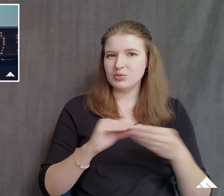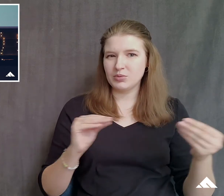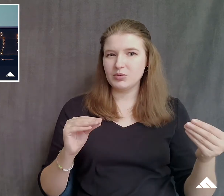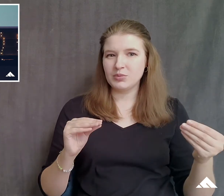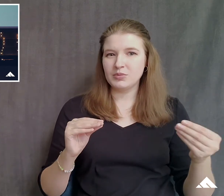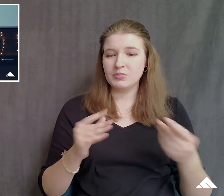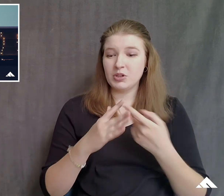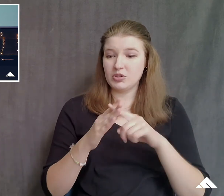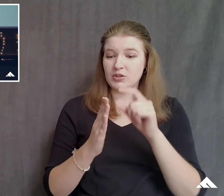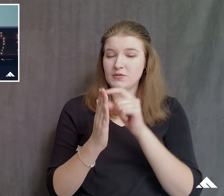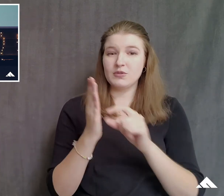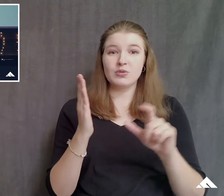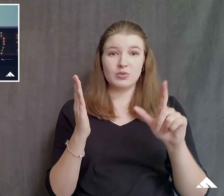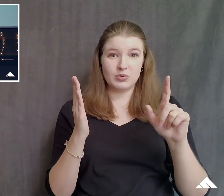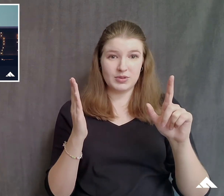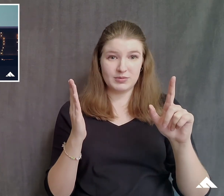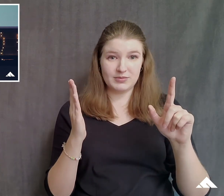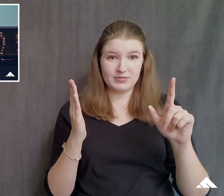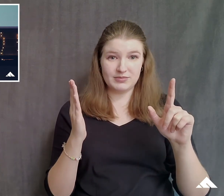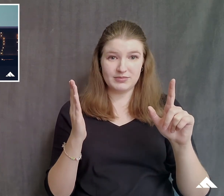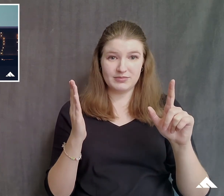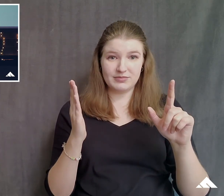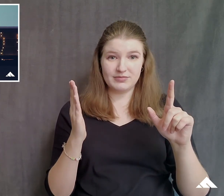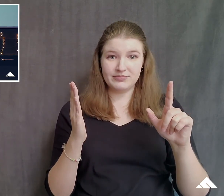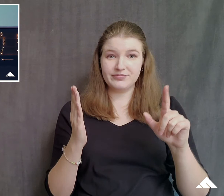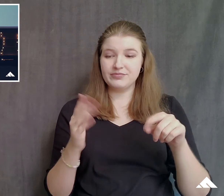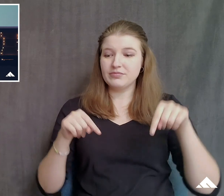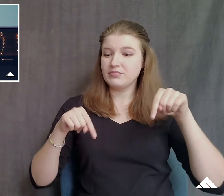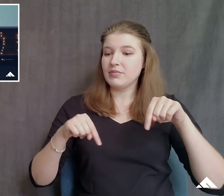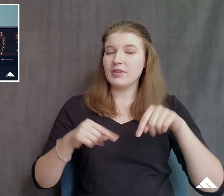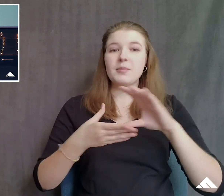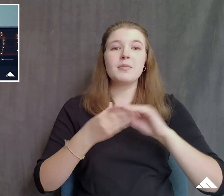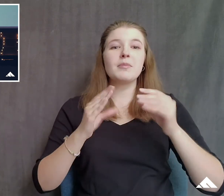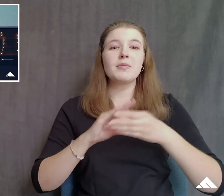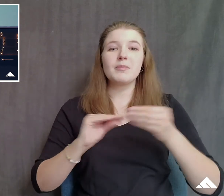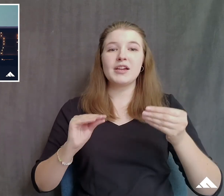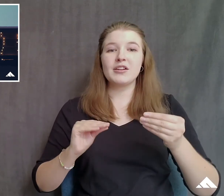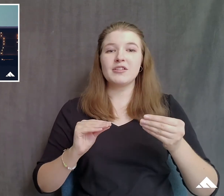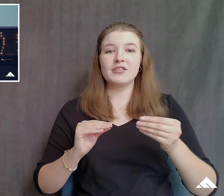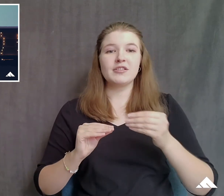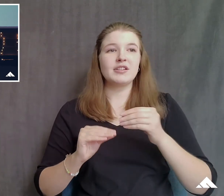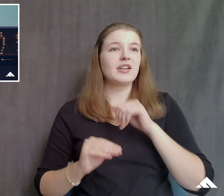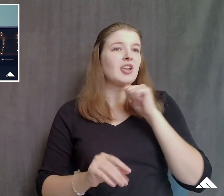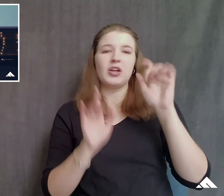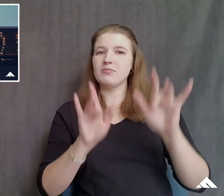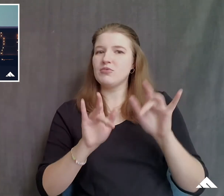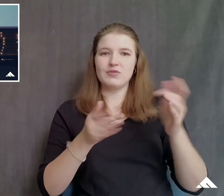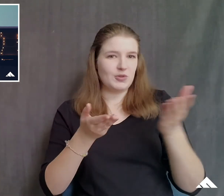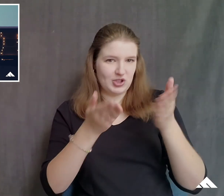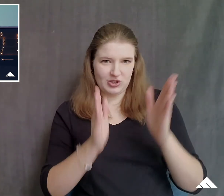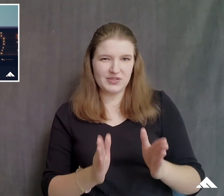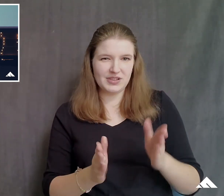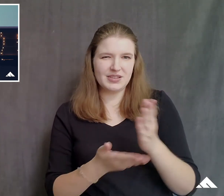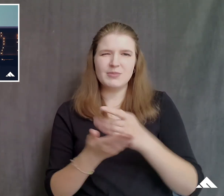18, starting in verse 21. This is the parable of the unmerciful servant. Some of you are familiar with this.